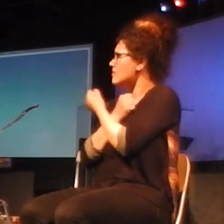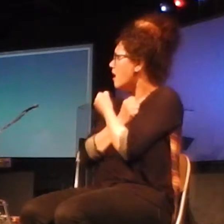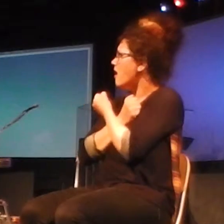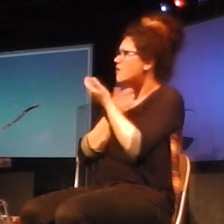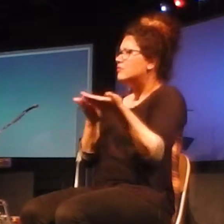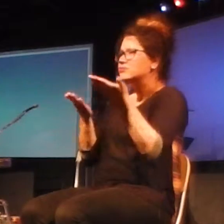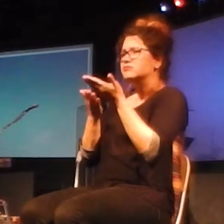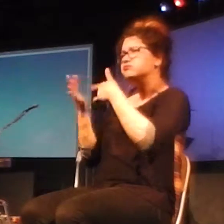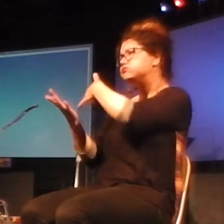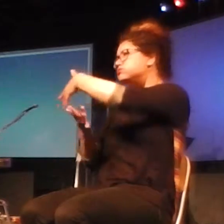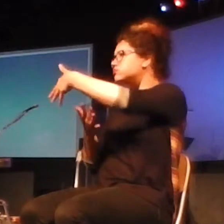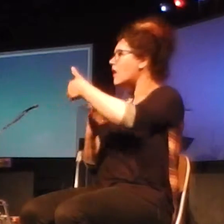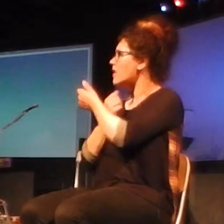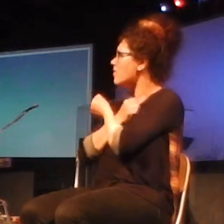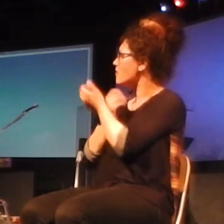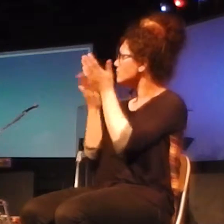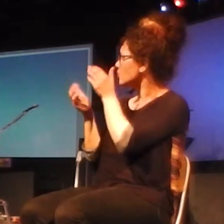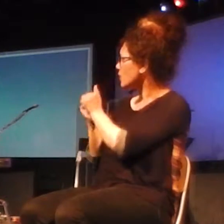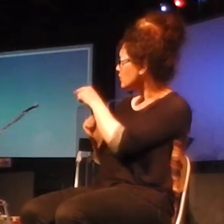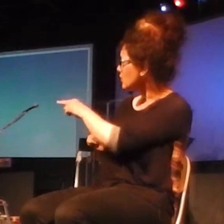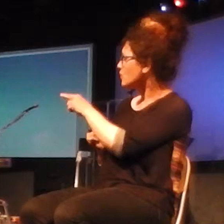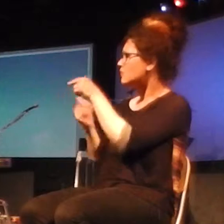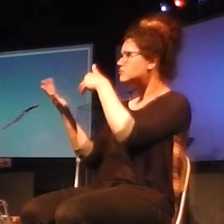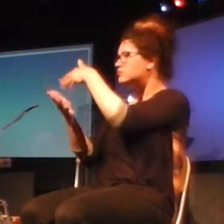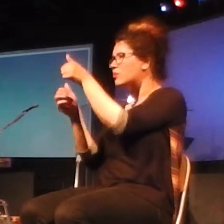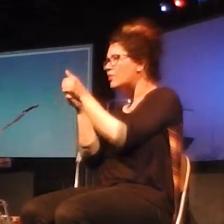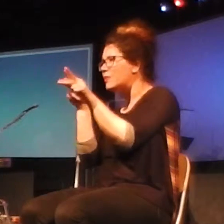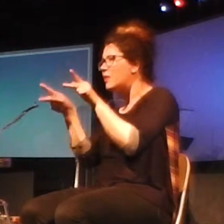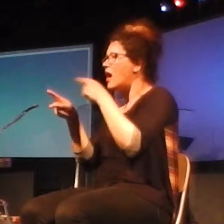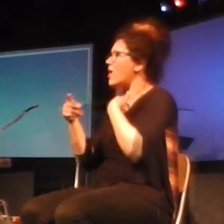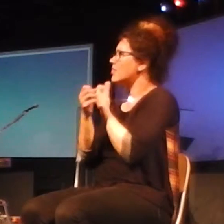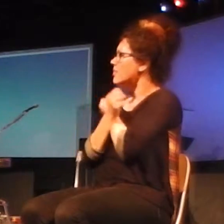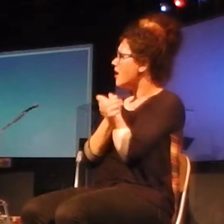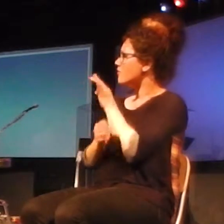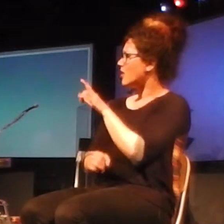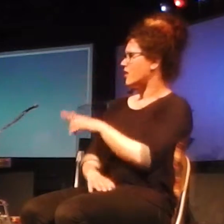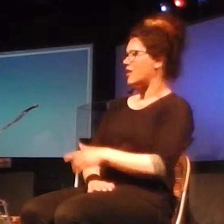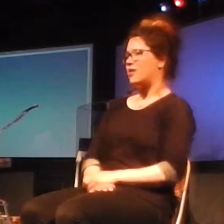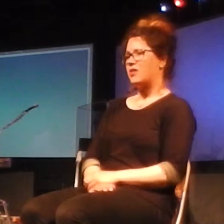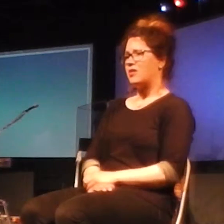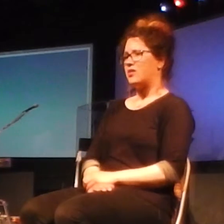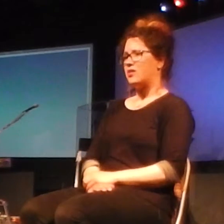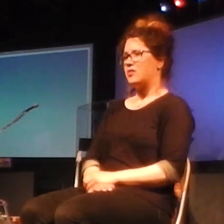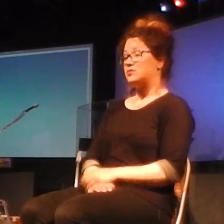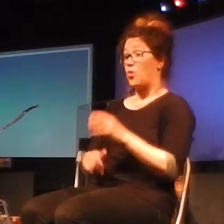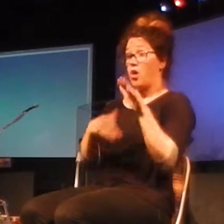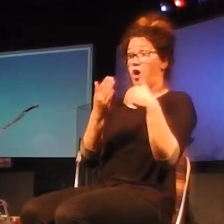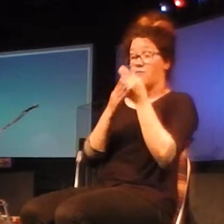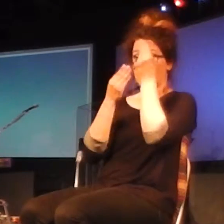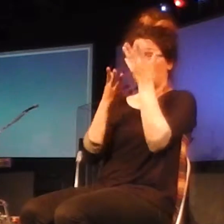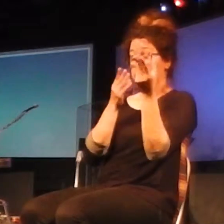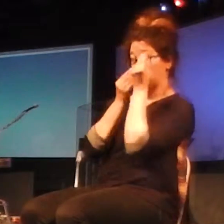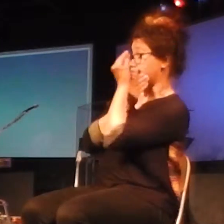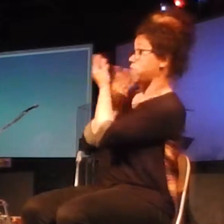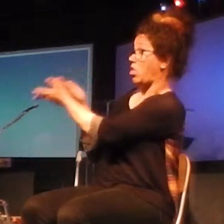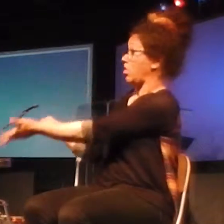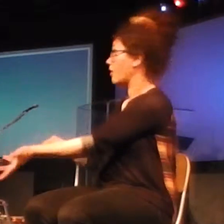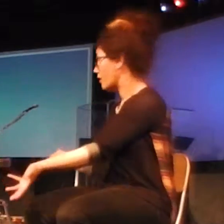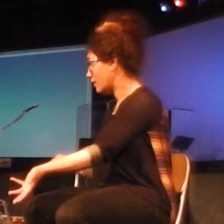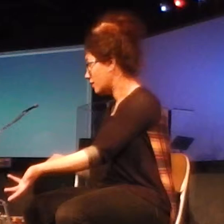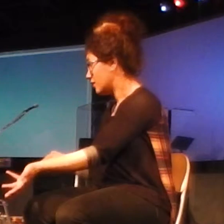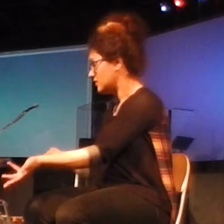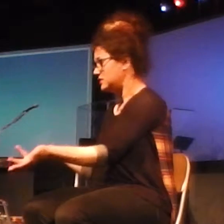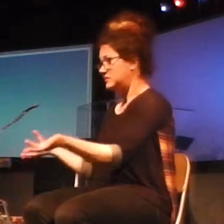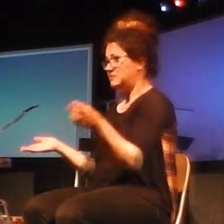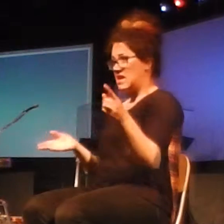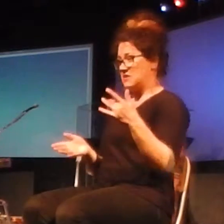the people. I just love Frontline. And so he just barfs all this out on me. But this is what he's